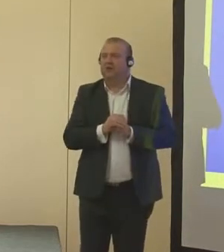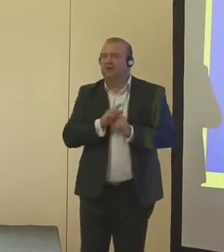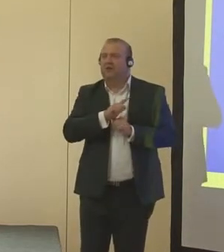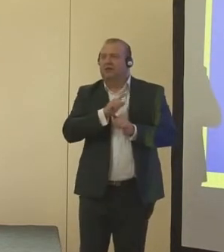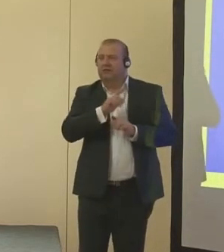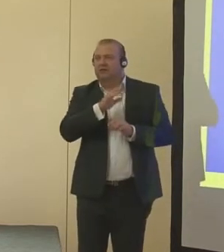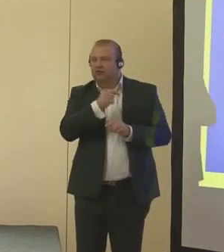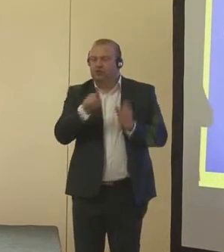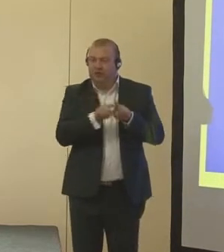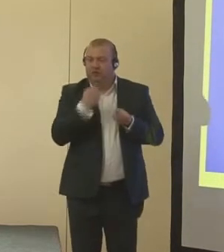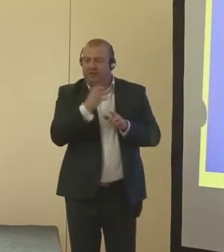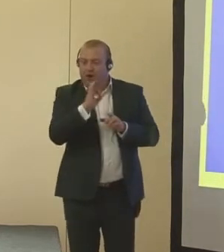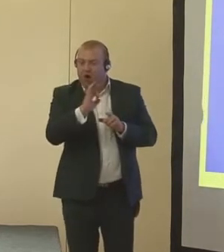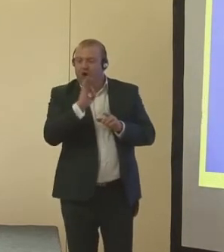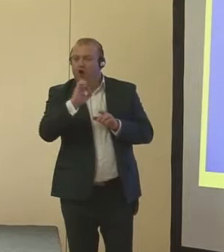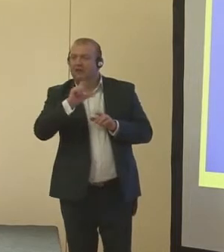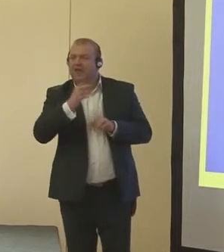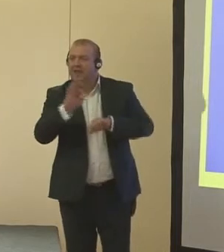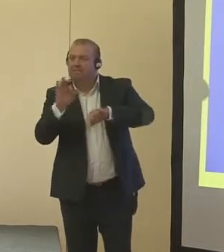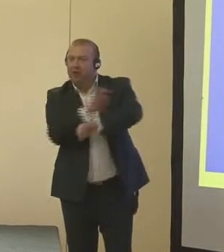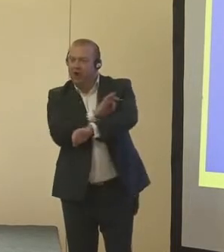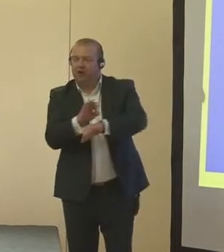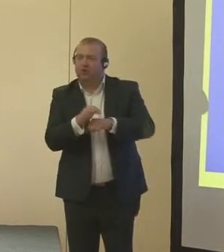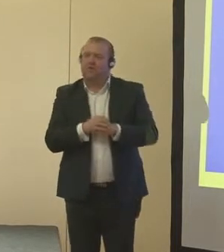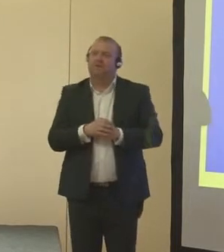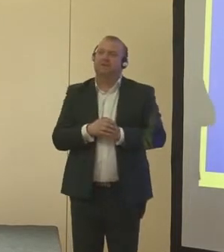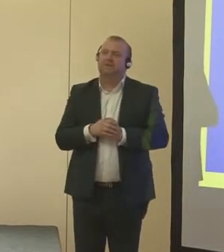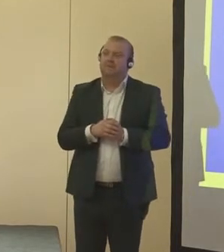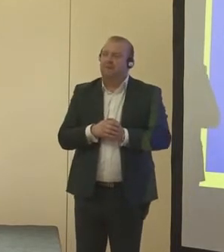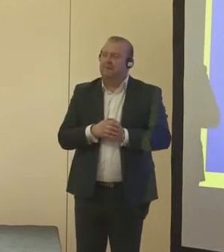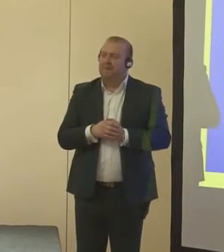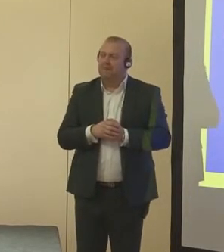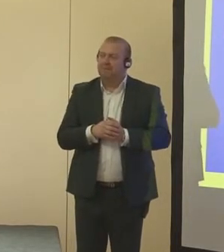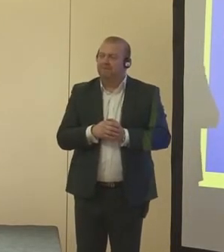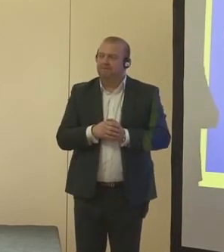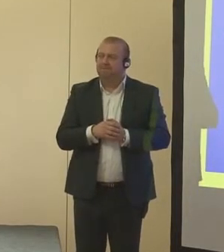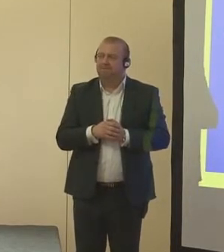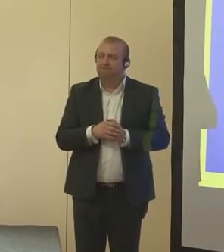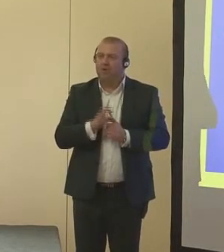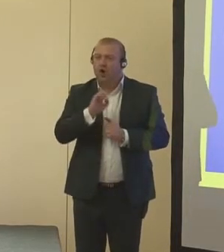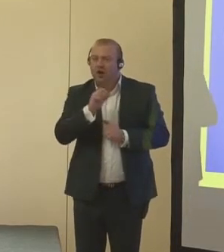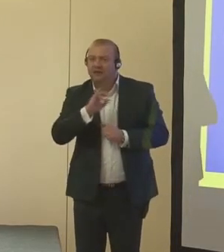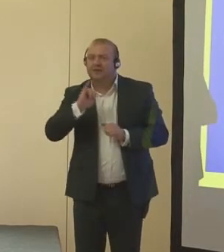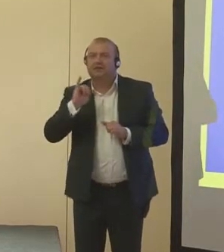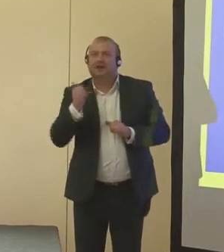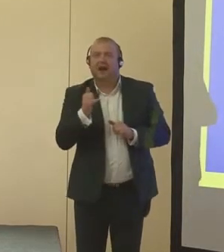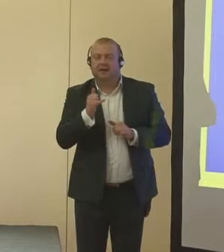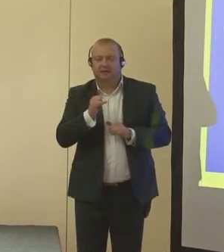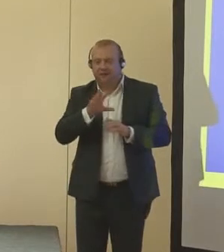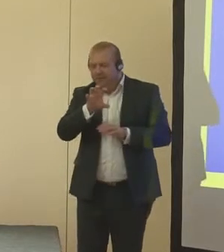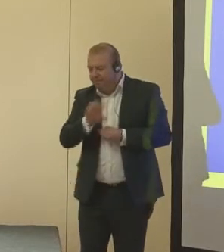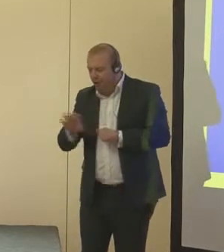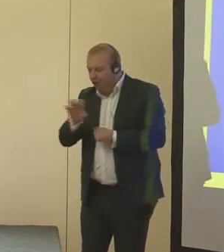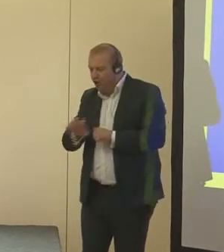about this before me. And also how to check compliance to policy, to monitor this, and to